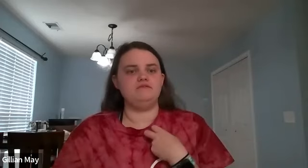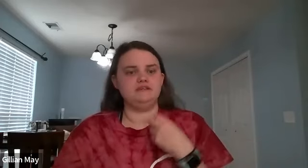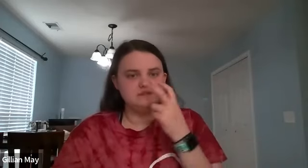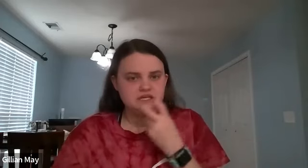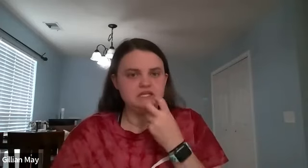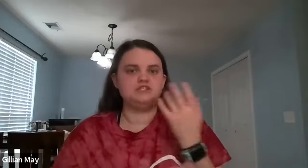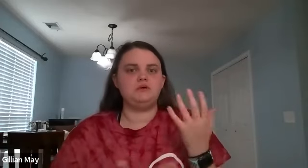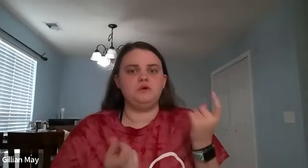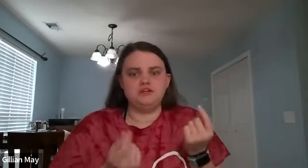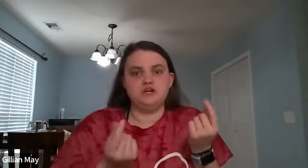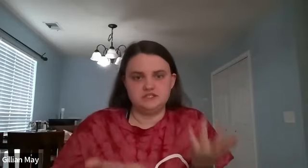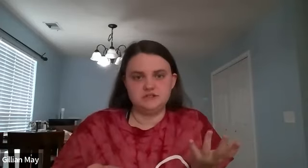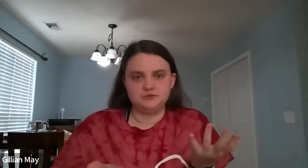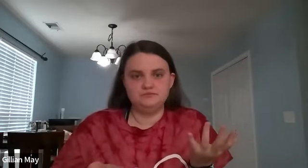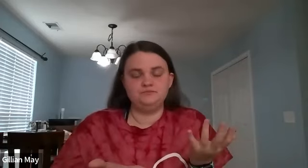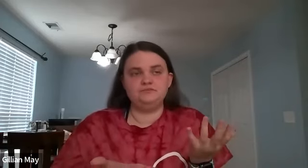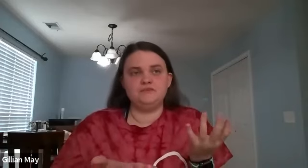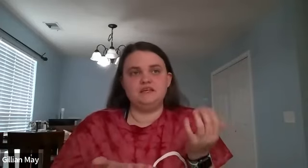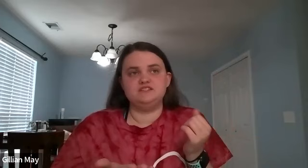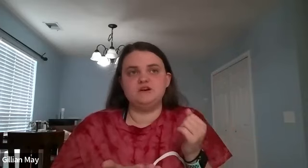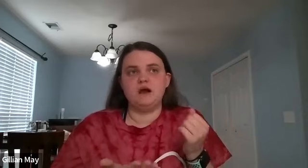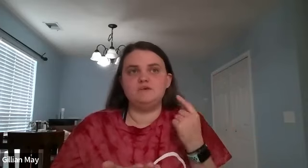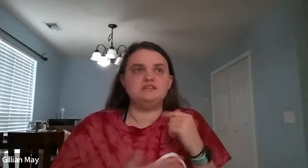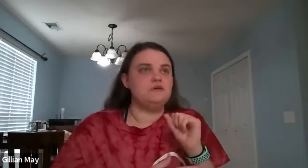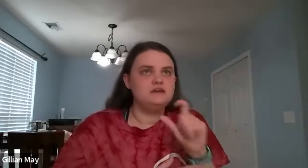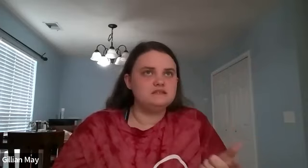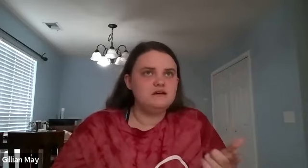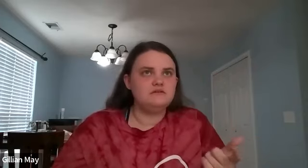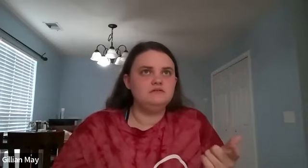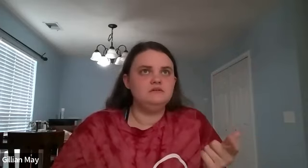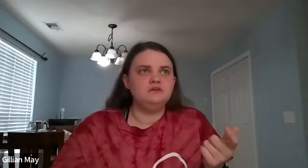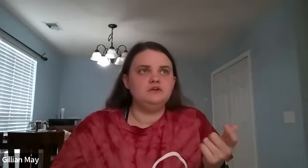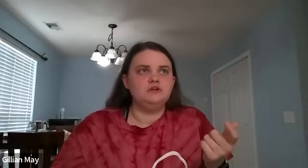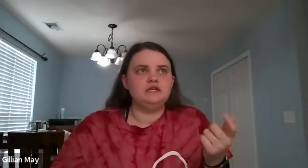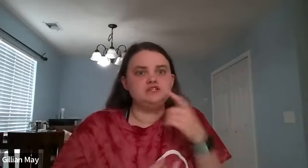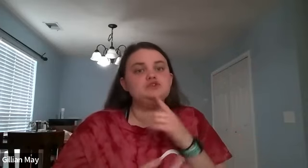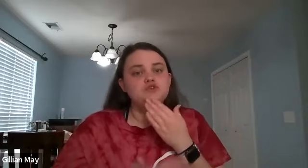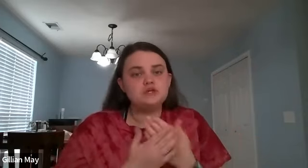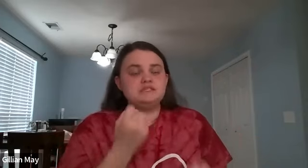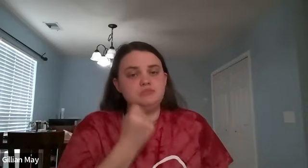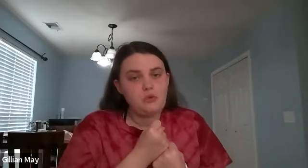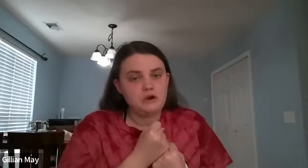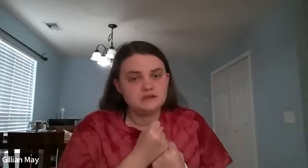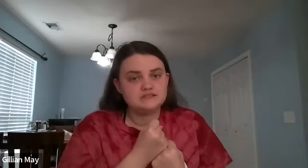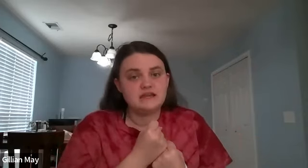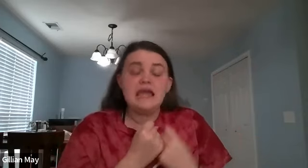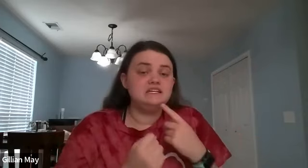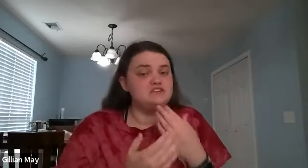having speech, like what are you going to do? And so I'm always like, well, ASL is a good support. And it's also a